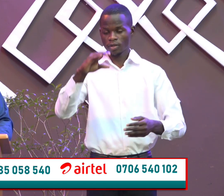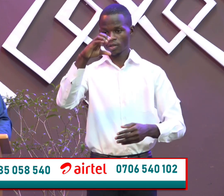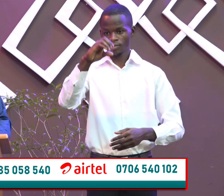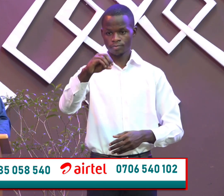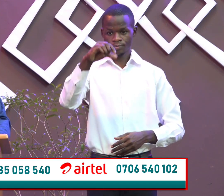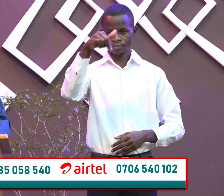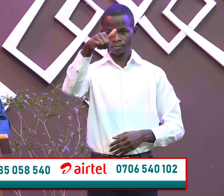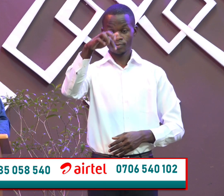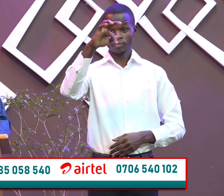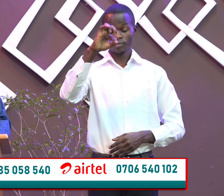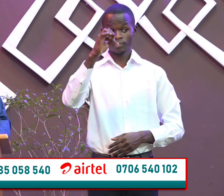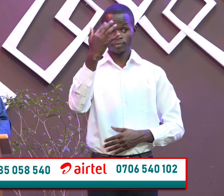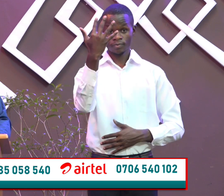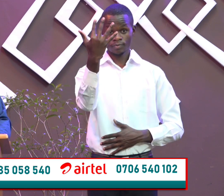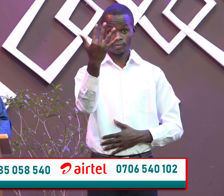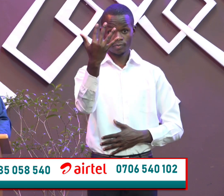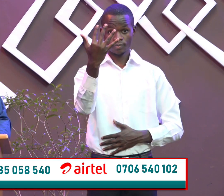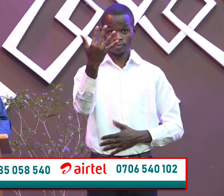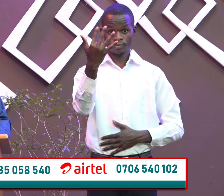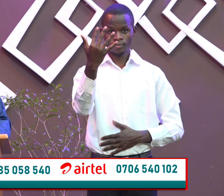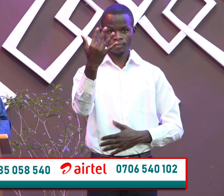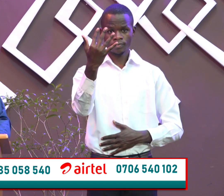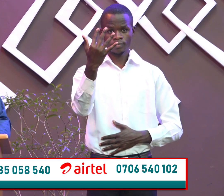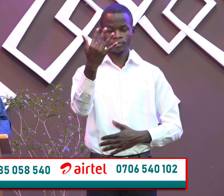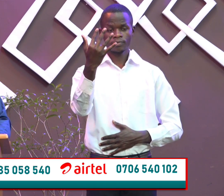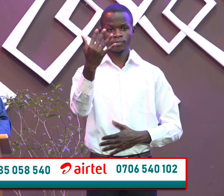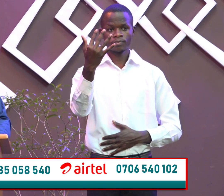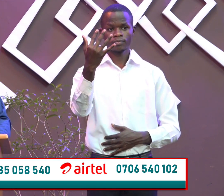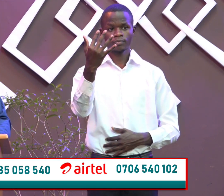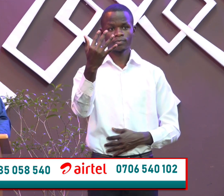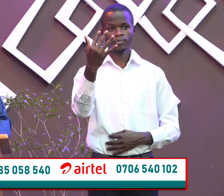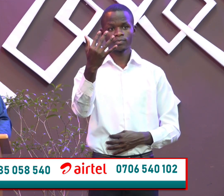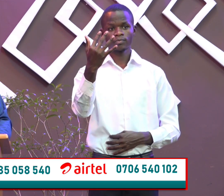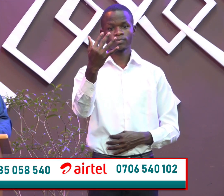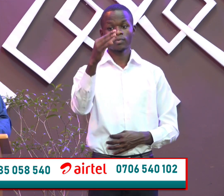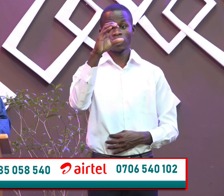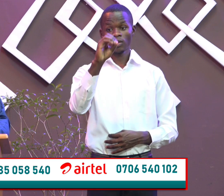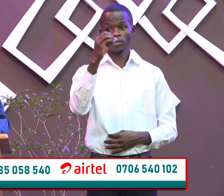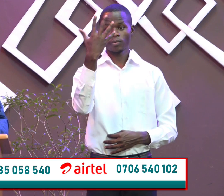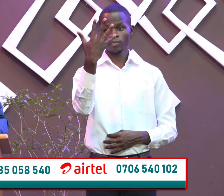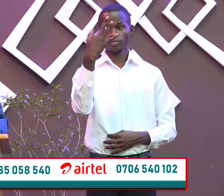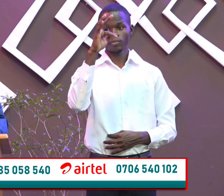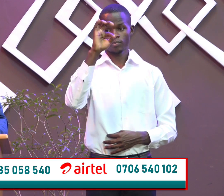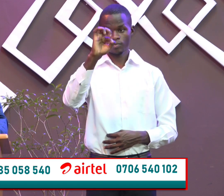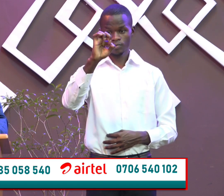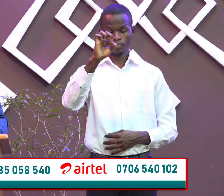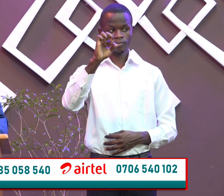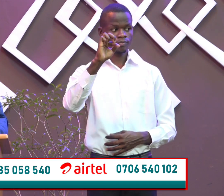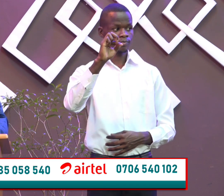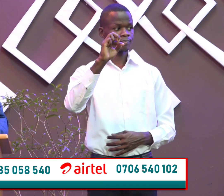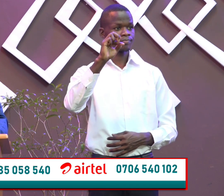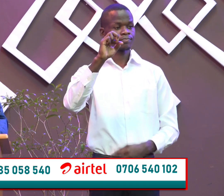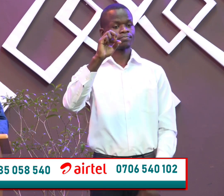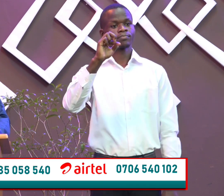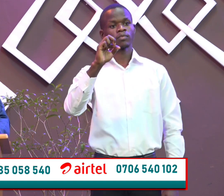0785. Those on MTN tujja kozesa note 785. 058. Note